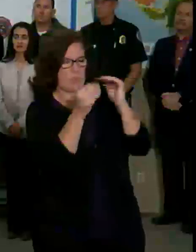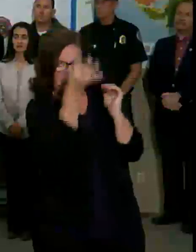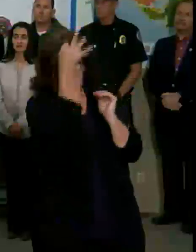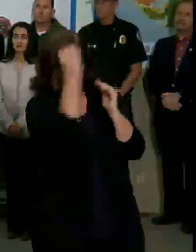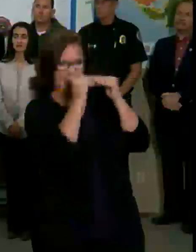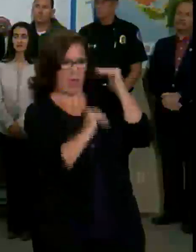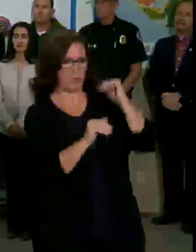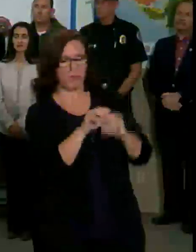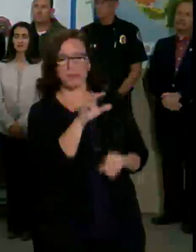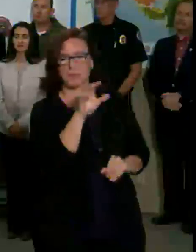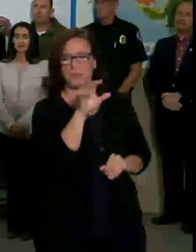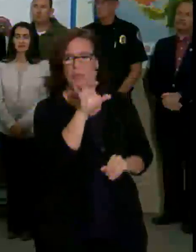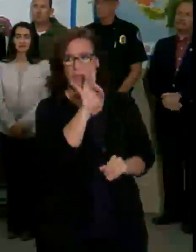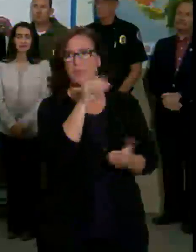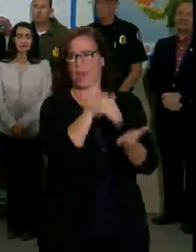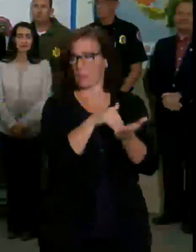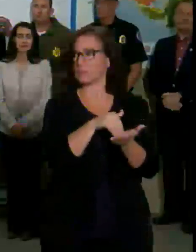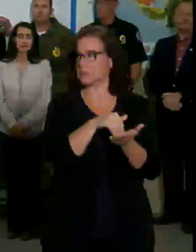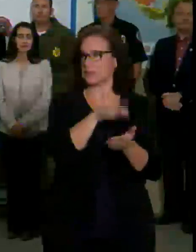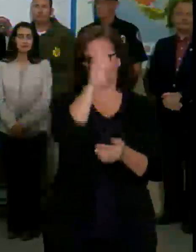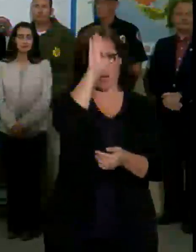personnel.